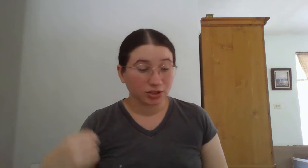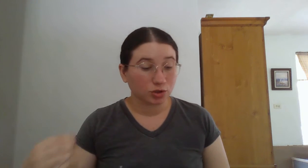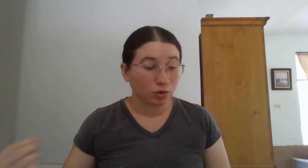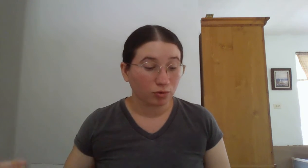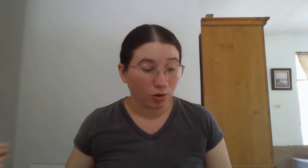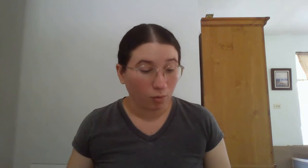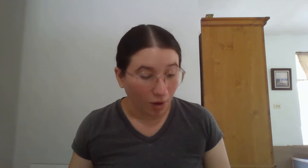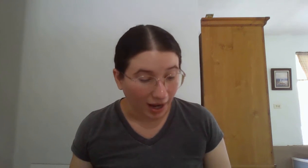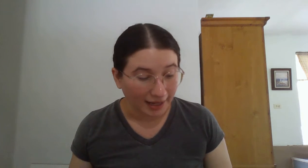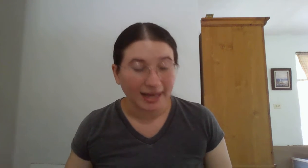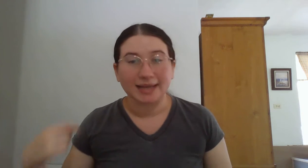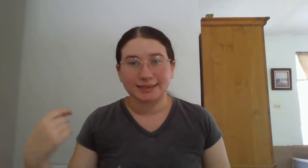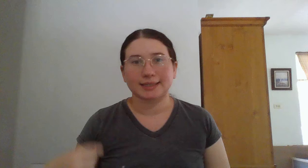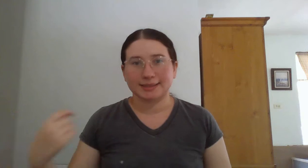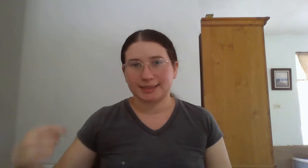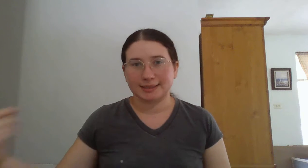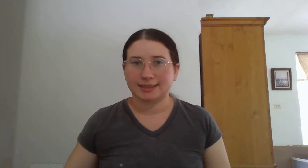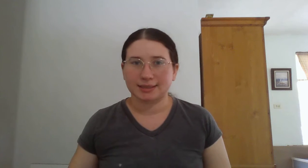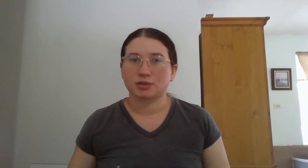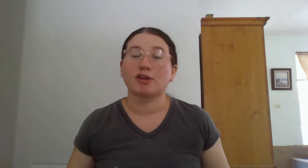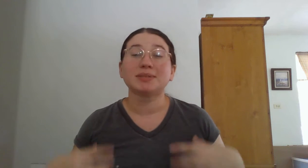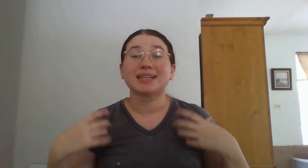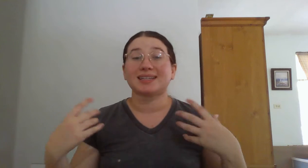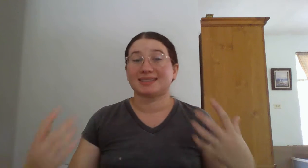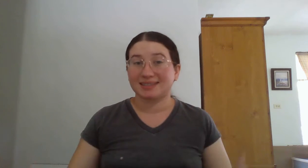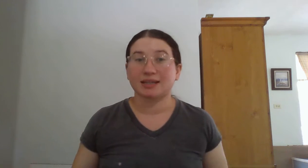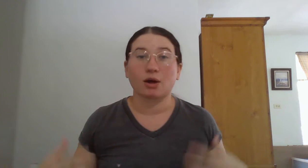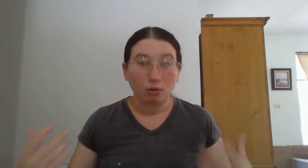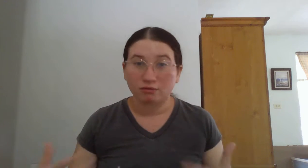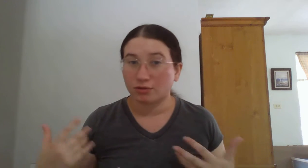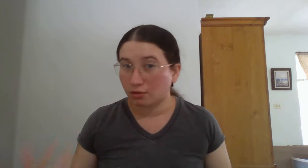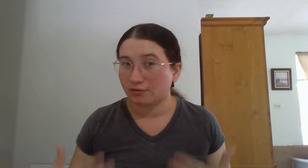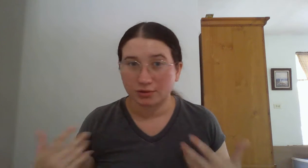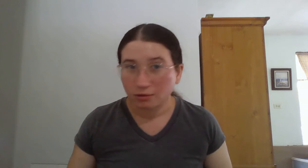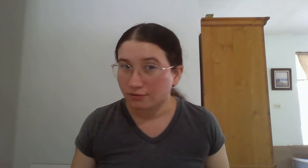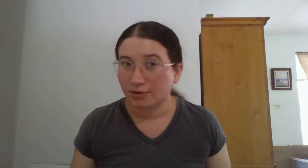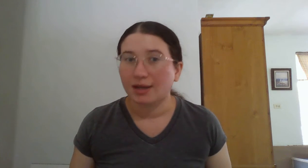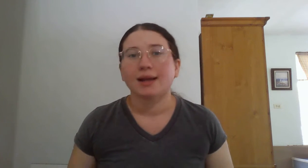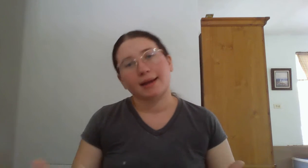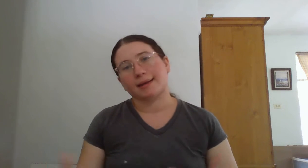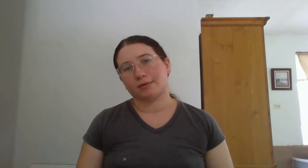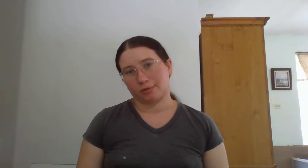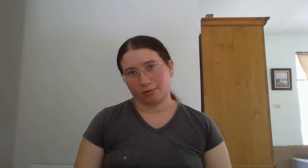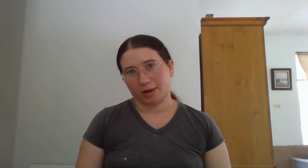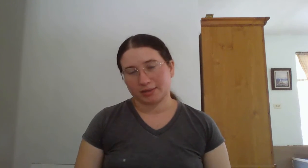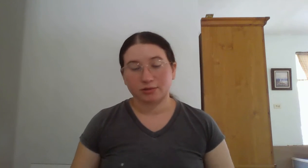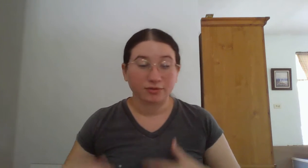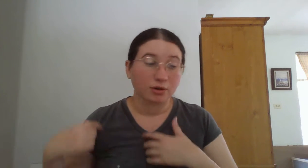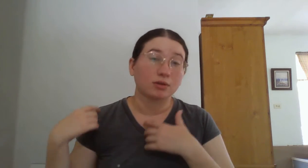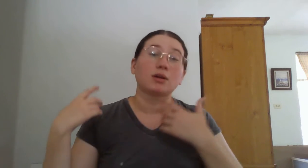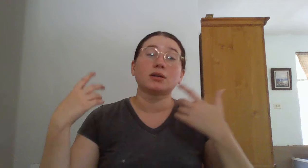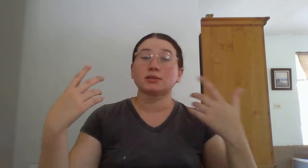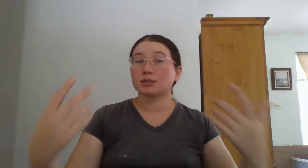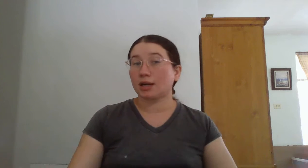Since don't know why, I sick. So I've been getting sick over and over, and I don't know why. So for a long